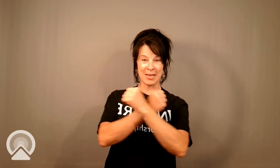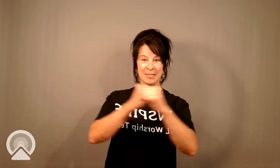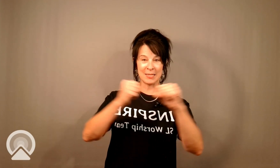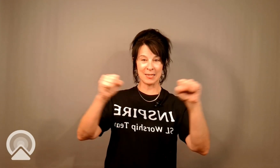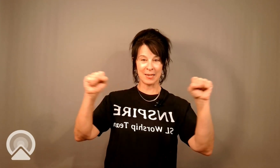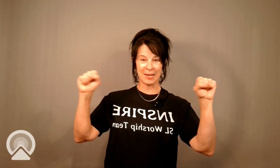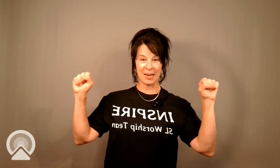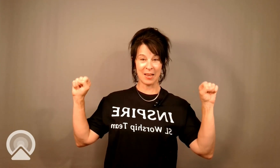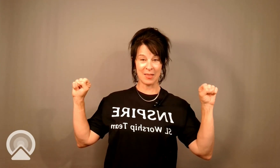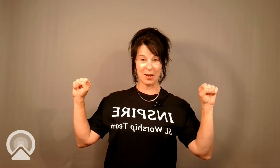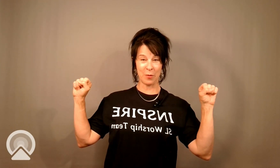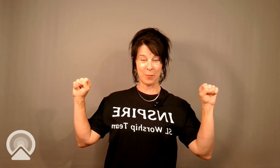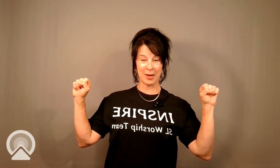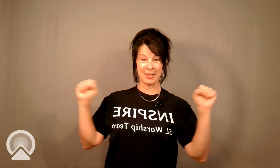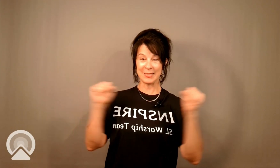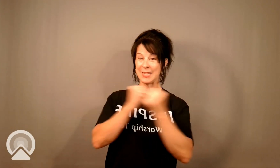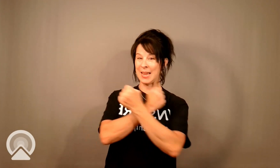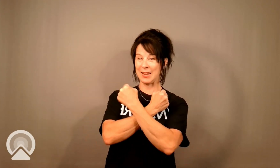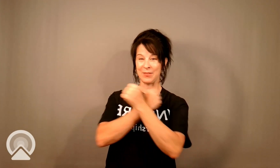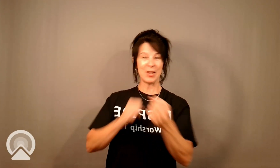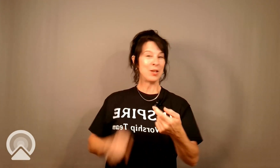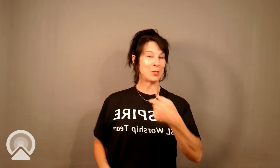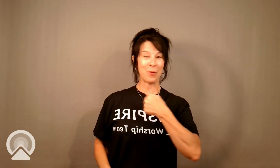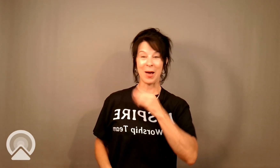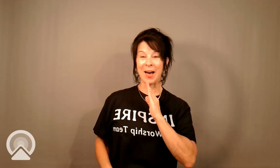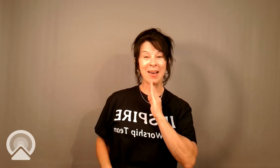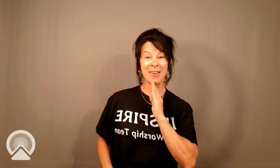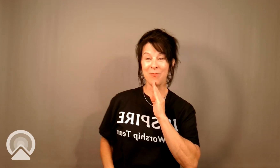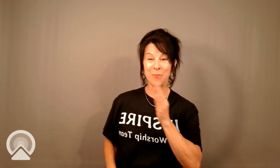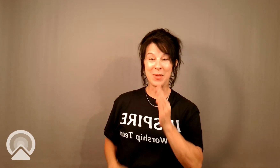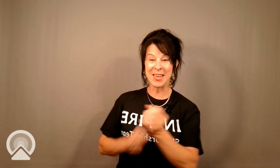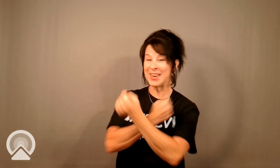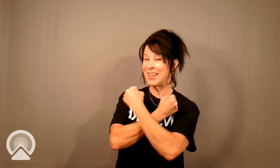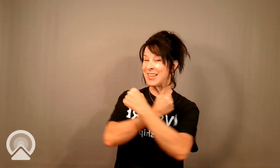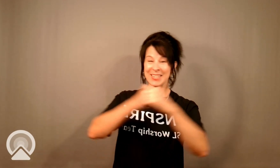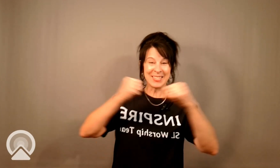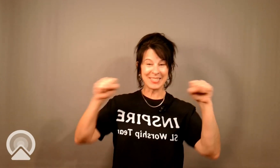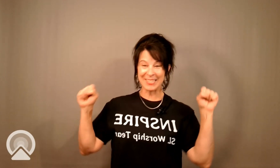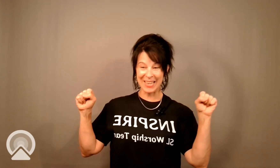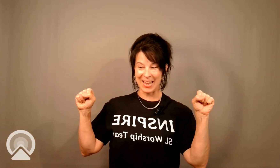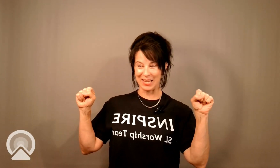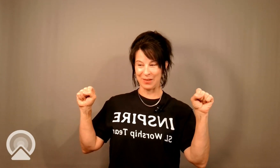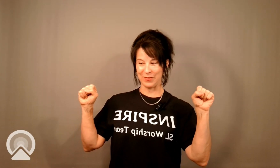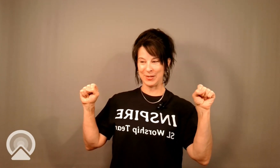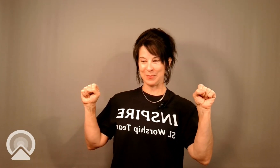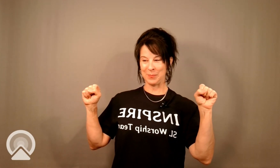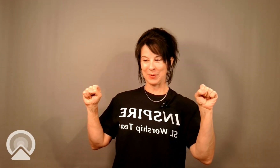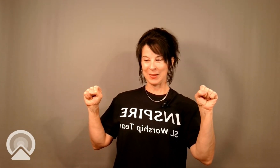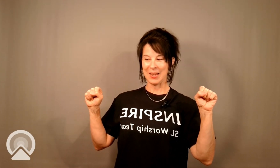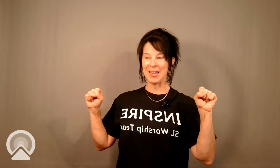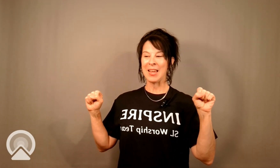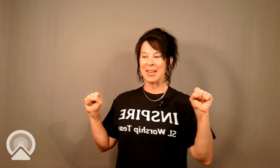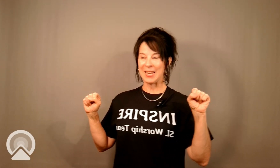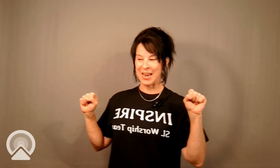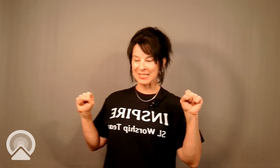hands, and then open, saved. So I've been saved. Next